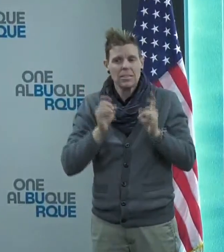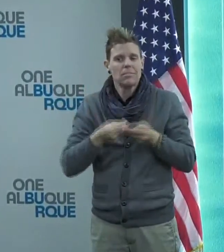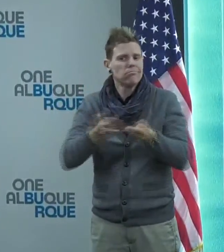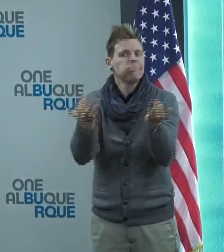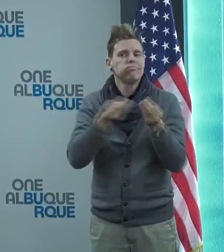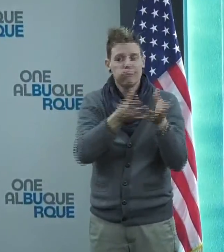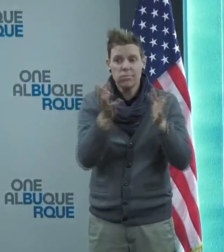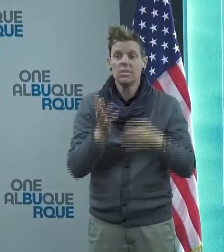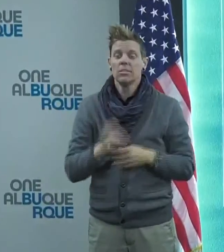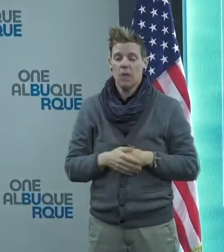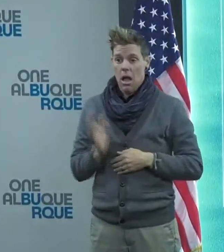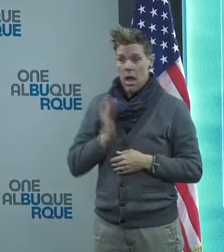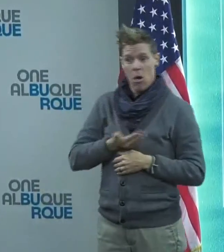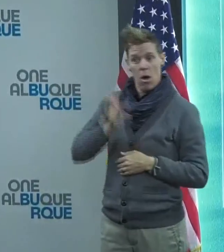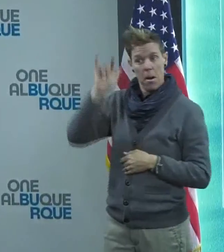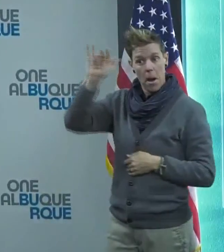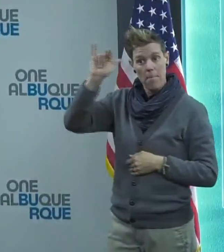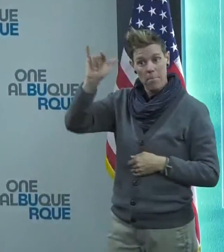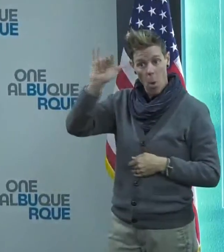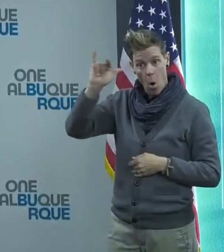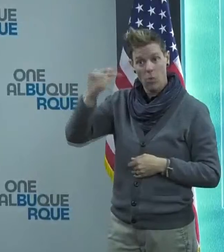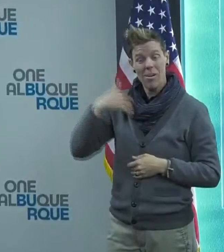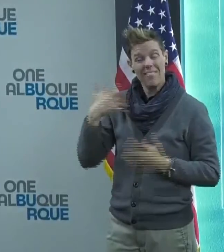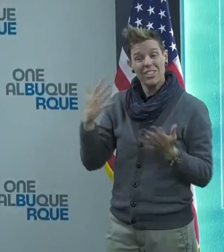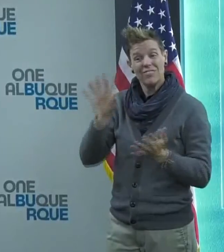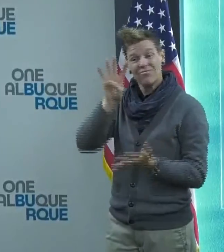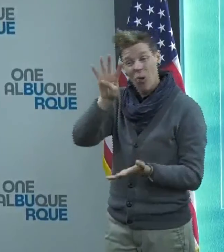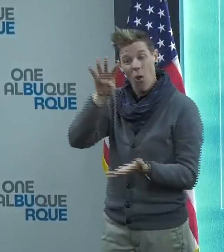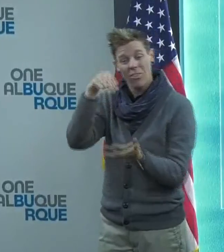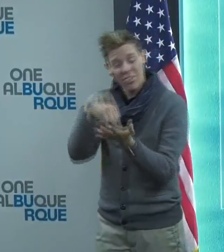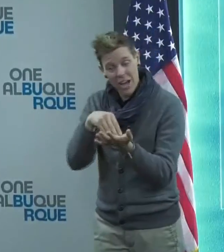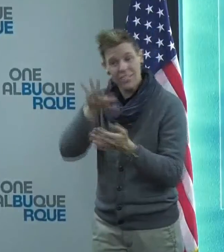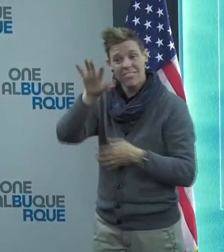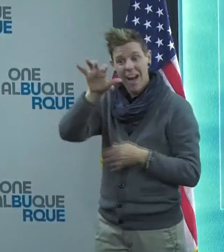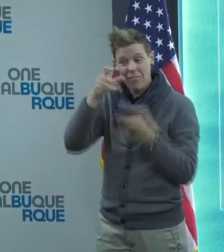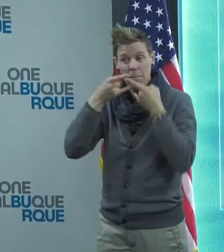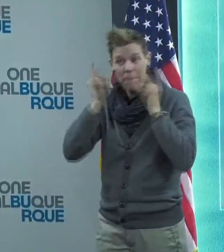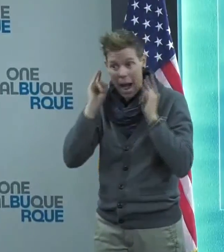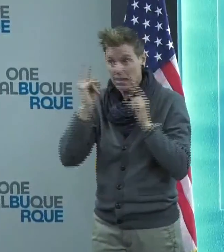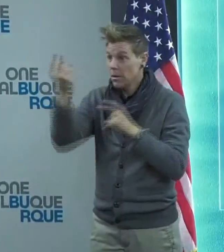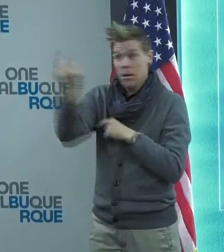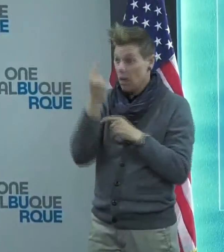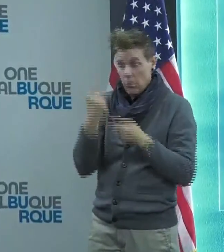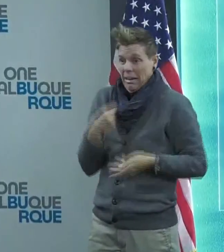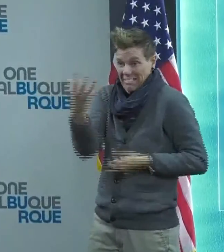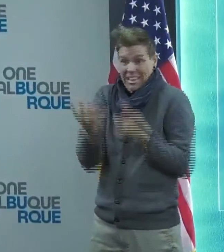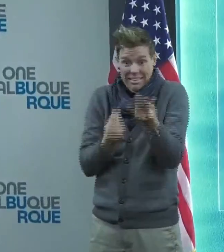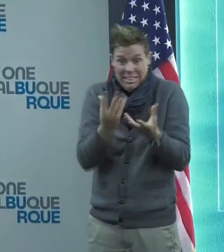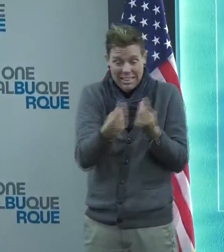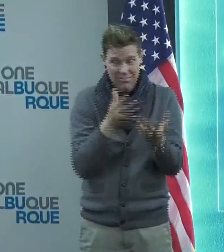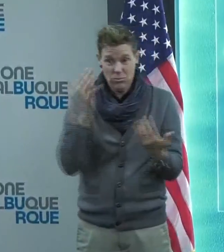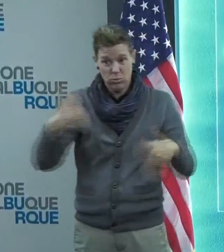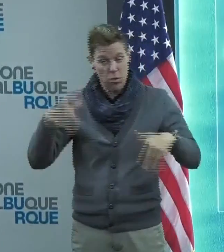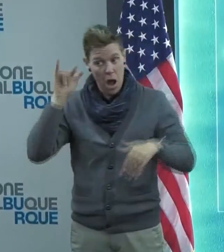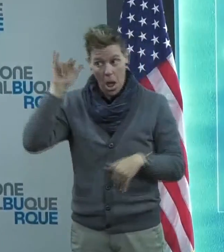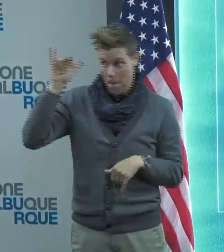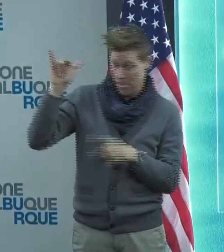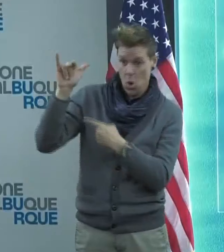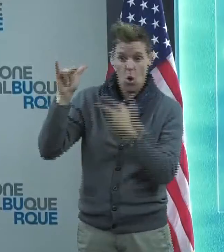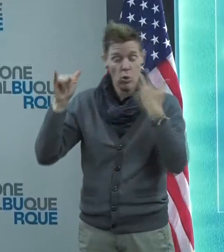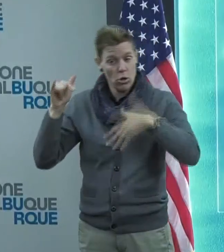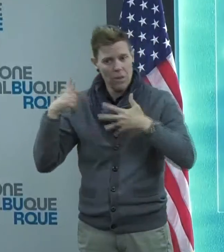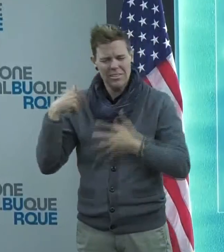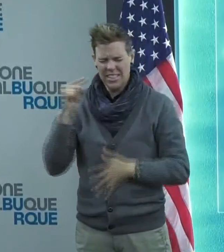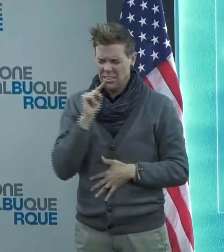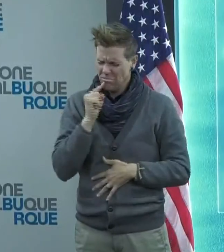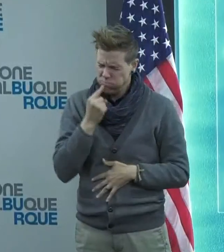4,500 masks in the month of October. So the airport continues to have extremely strict policies. And ironically, when people get on and off